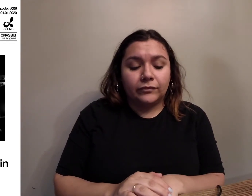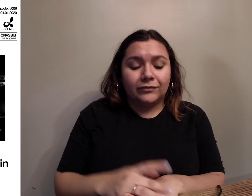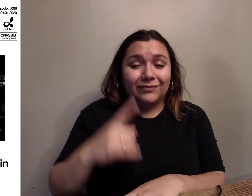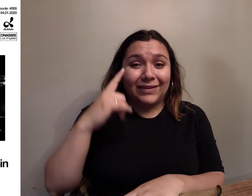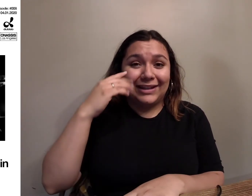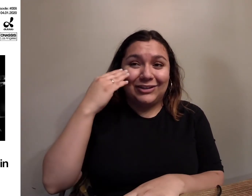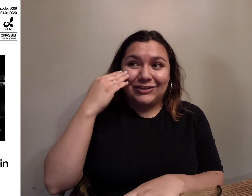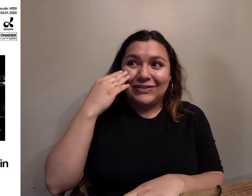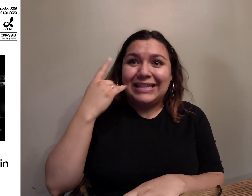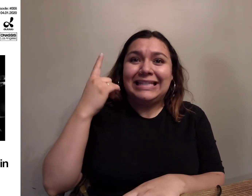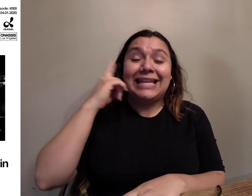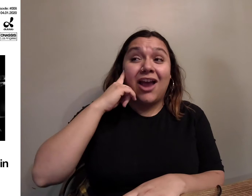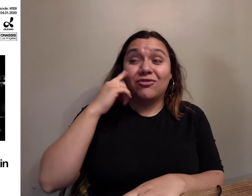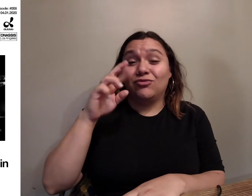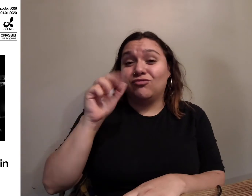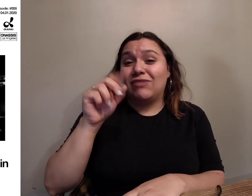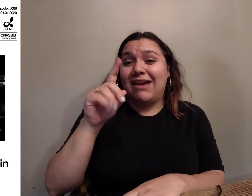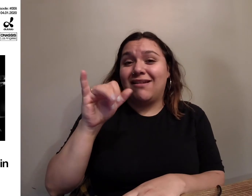radical, it's not.